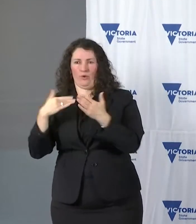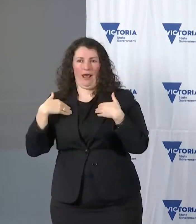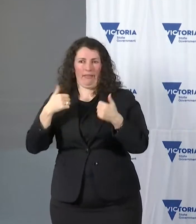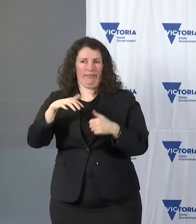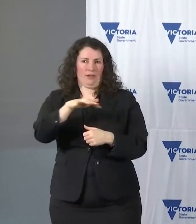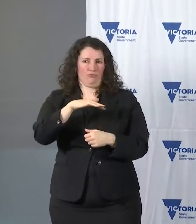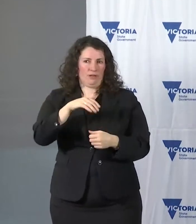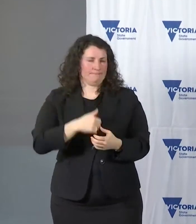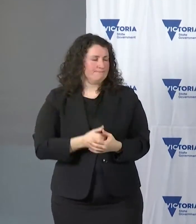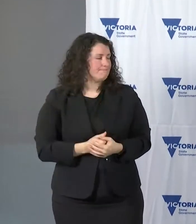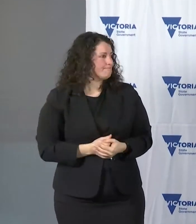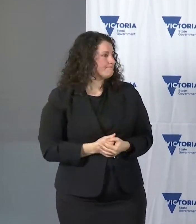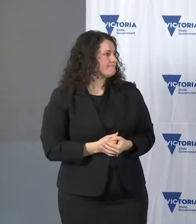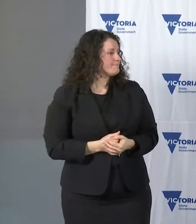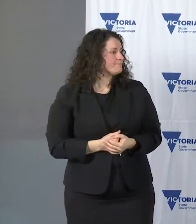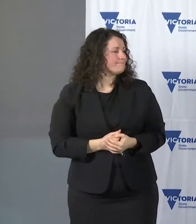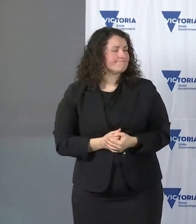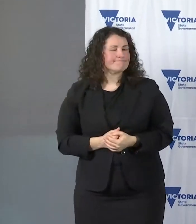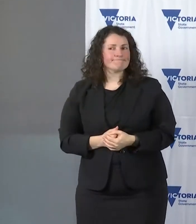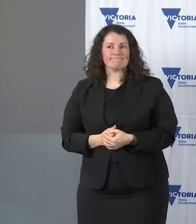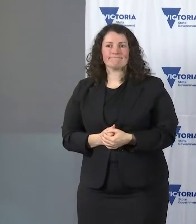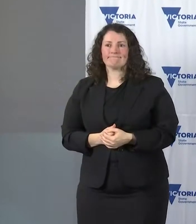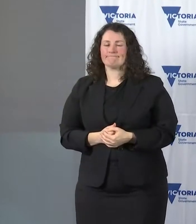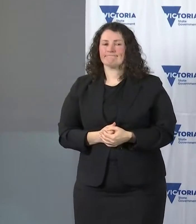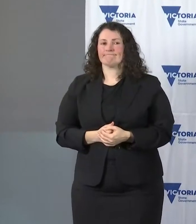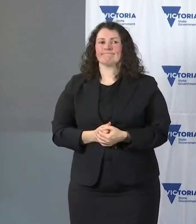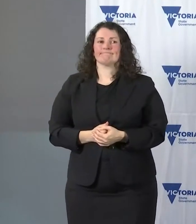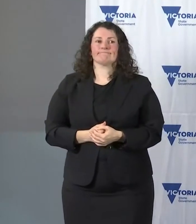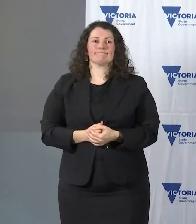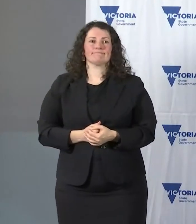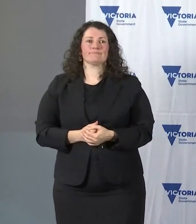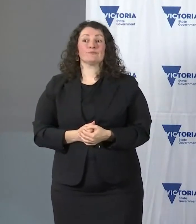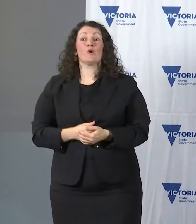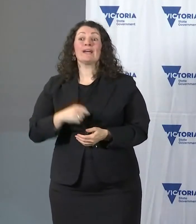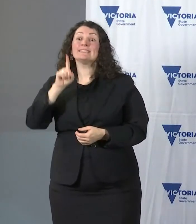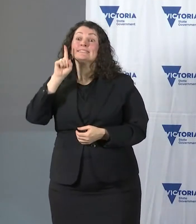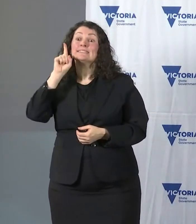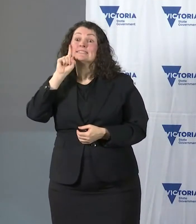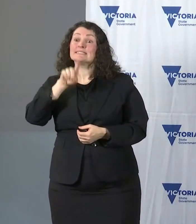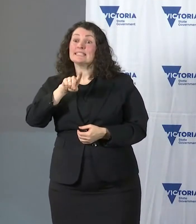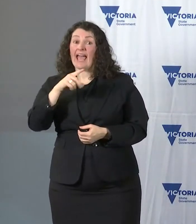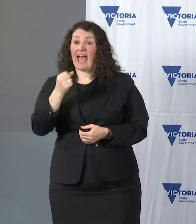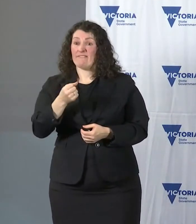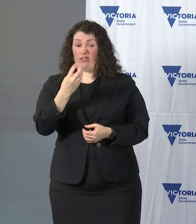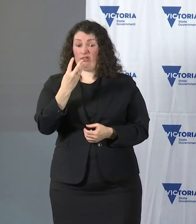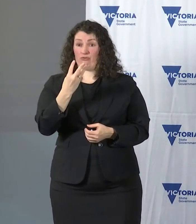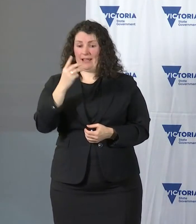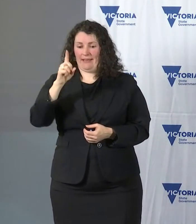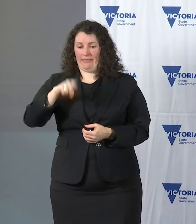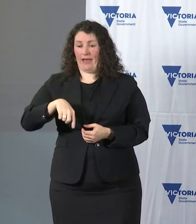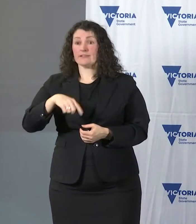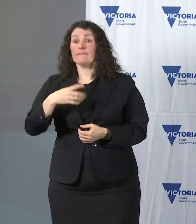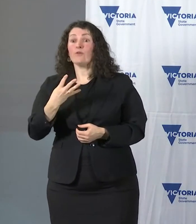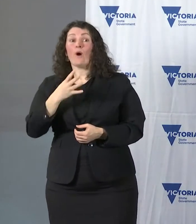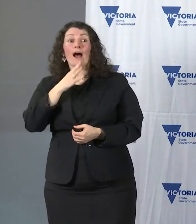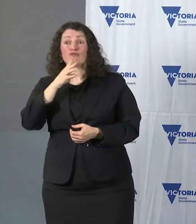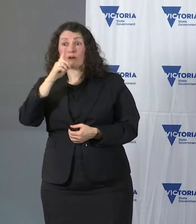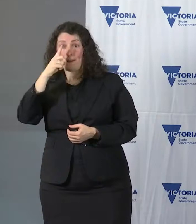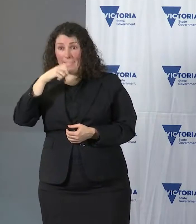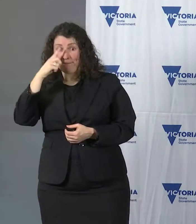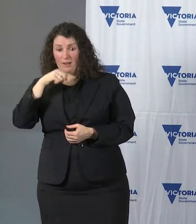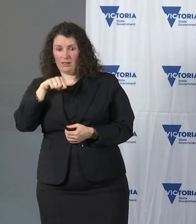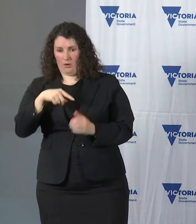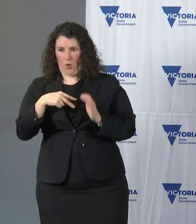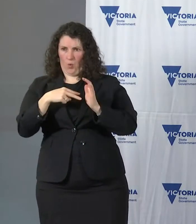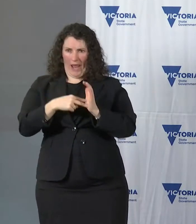Thank you, Brett. Good morning. Yesterday, our teams cleared over 3,400 of the primary close contacts related to